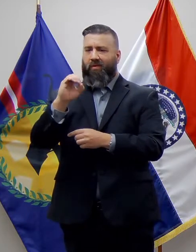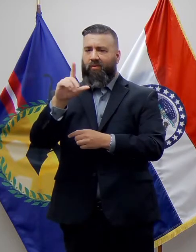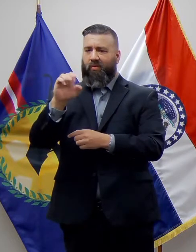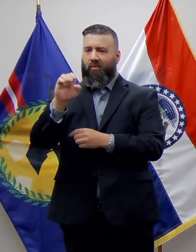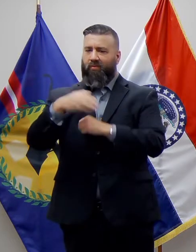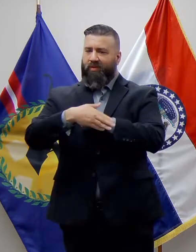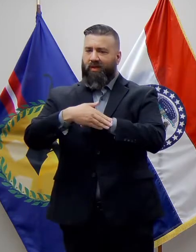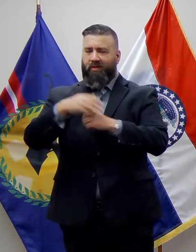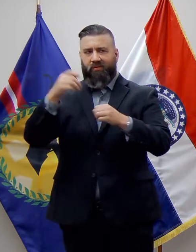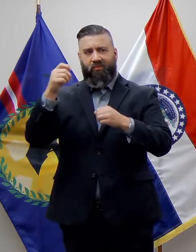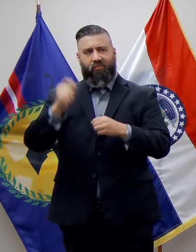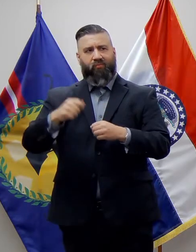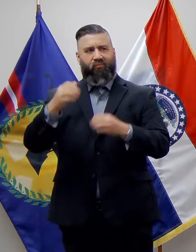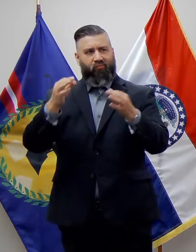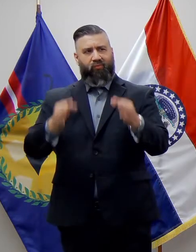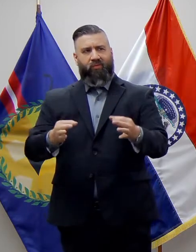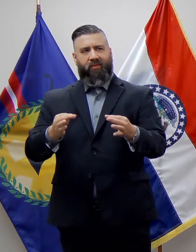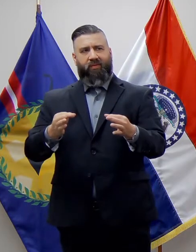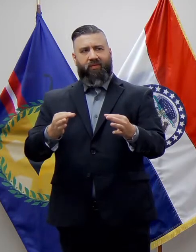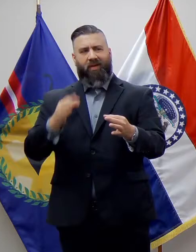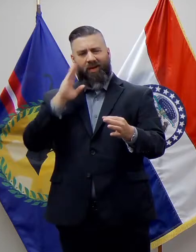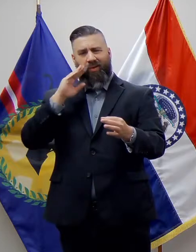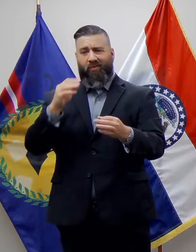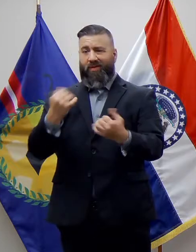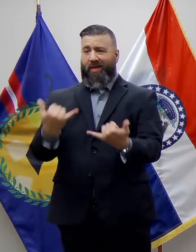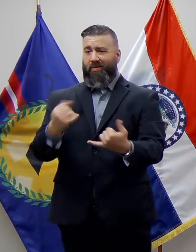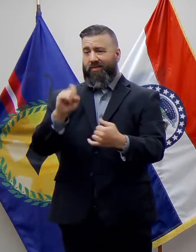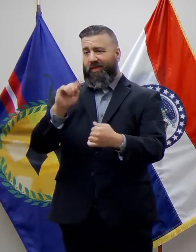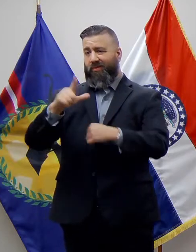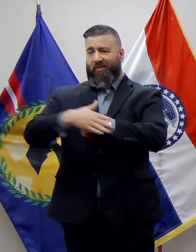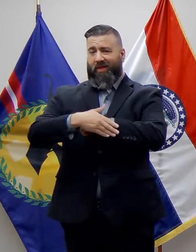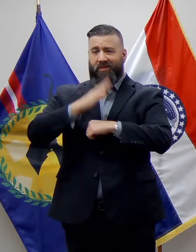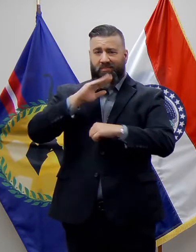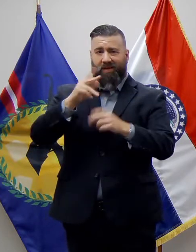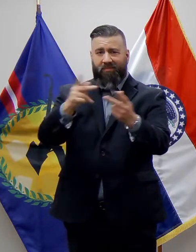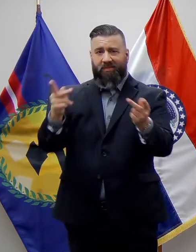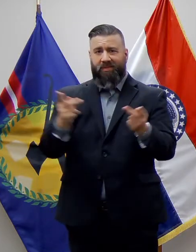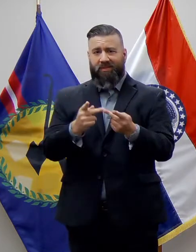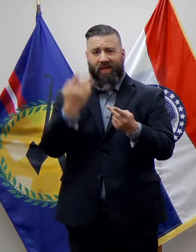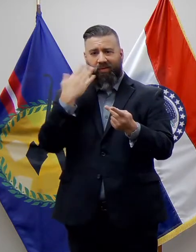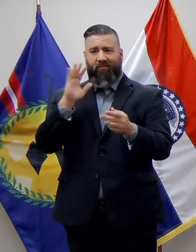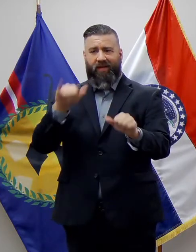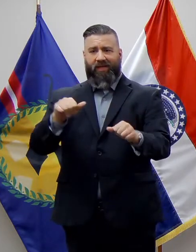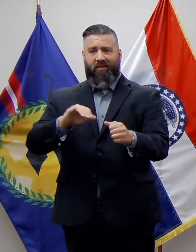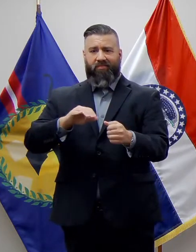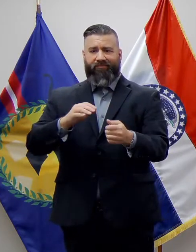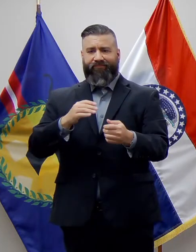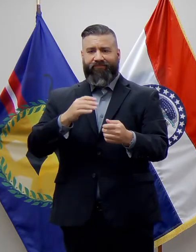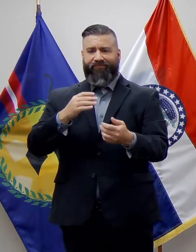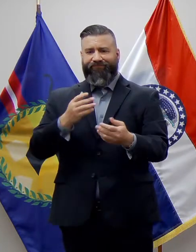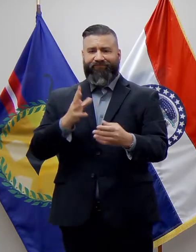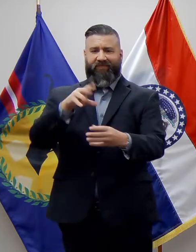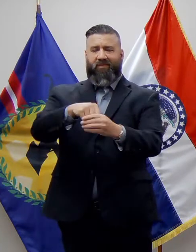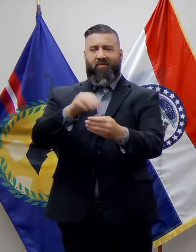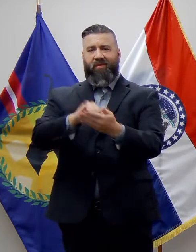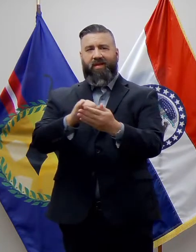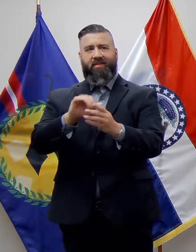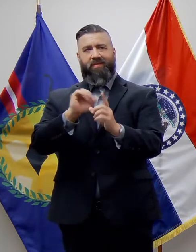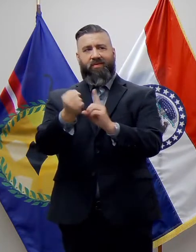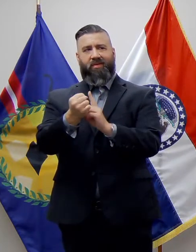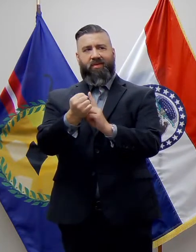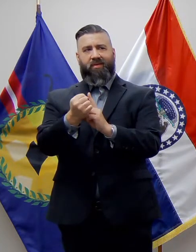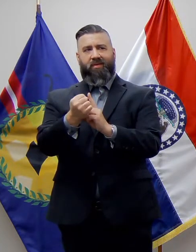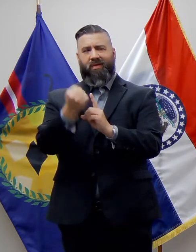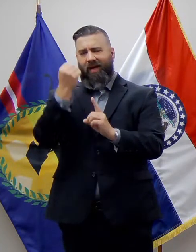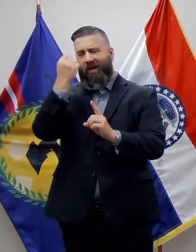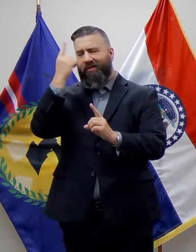county in a bad position, because I don't know if they can intervene in the case when the Attorney General is not appealing. And I admit this is a